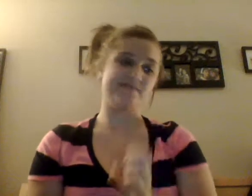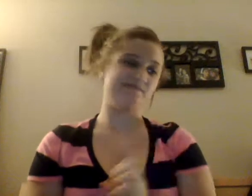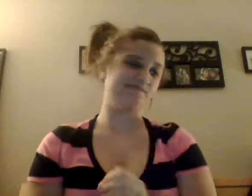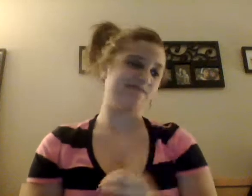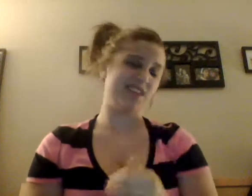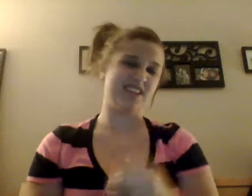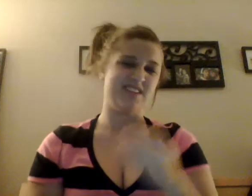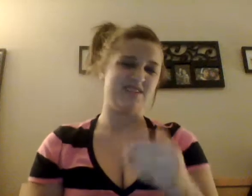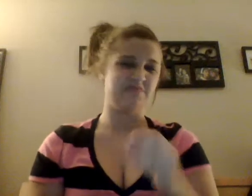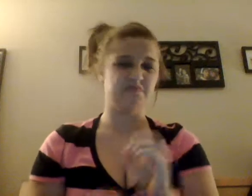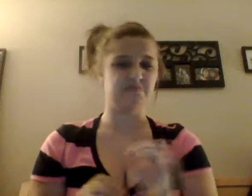enough already.